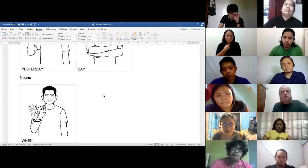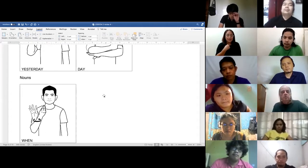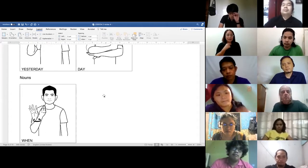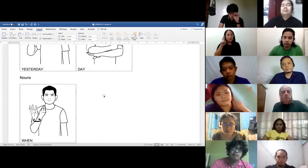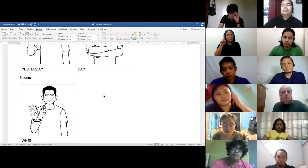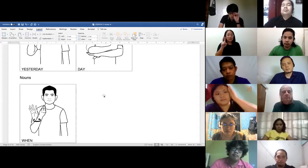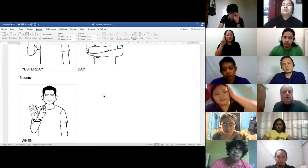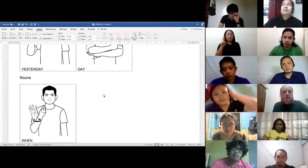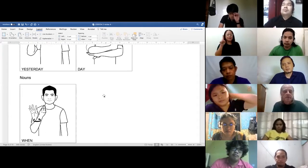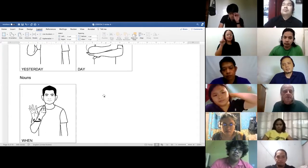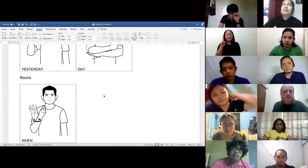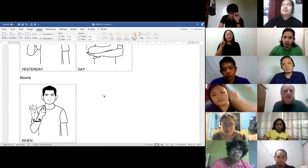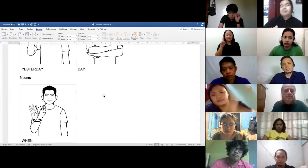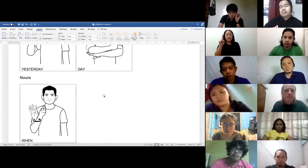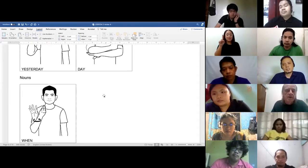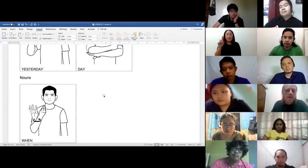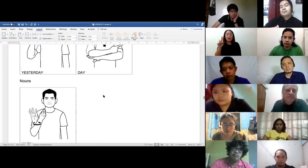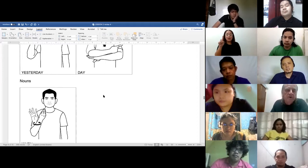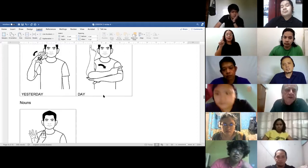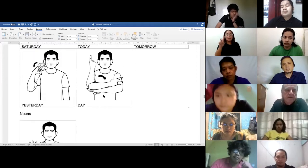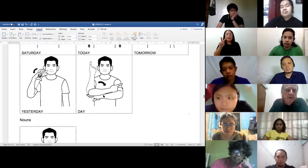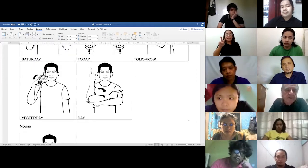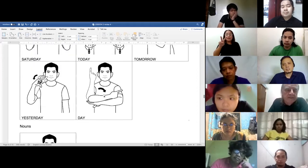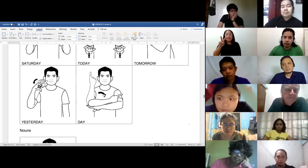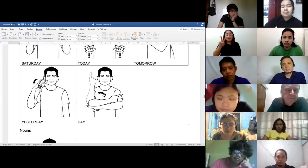to the second part of the vocabulary.